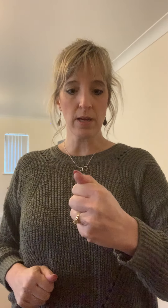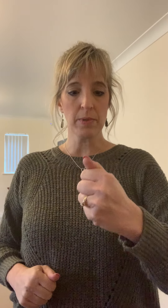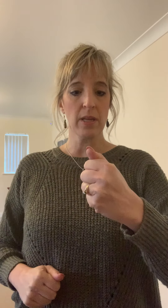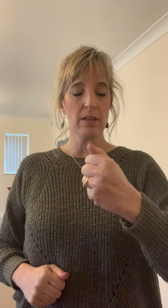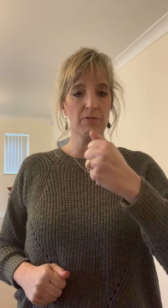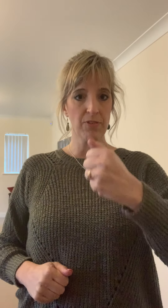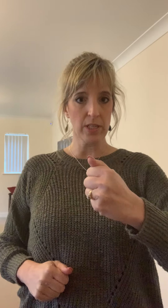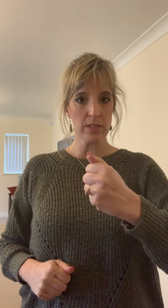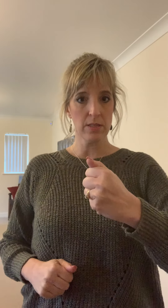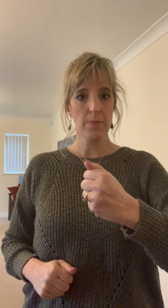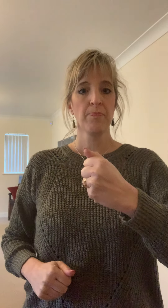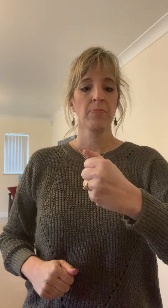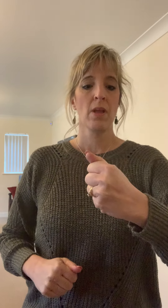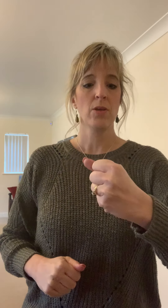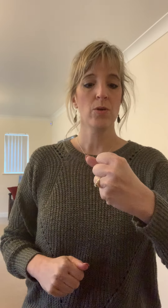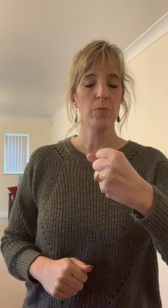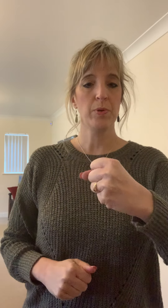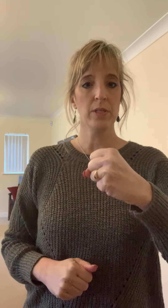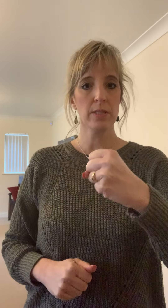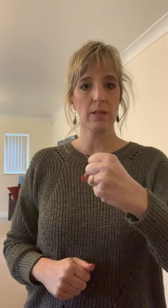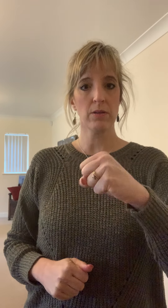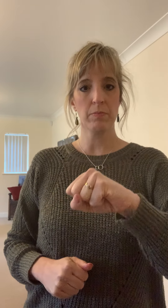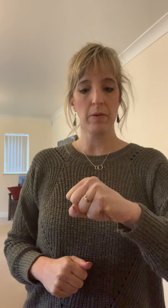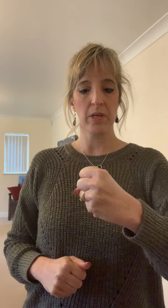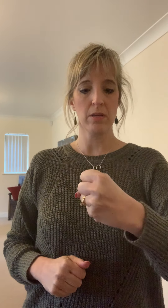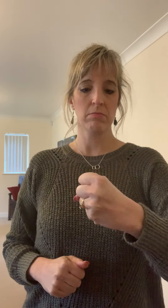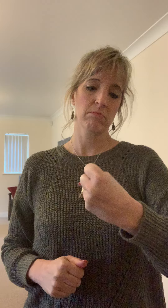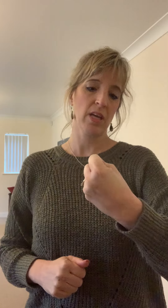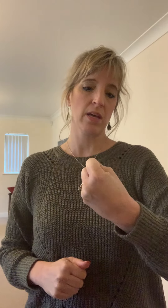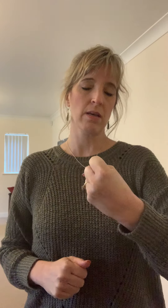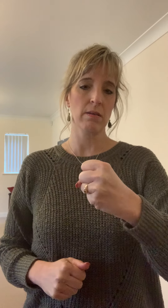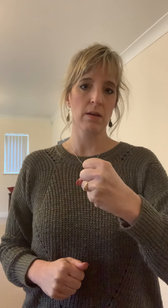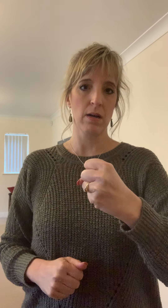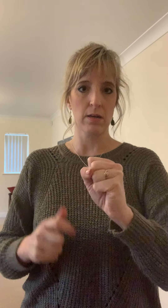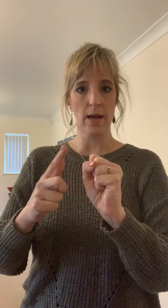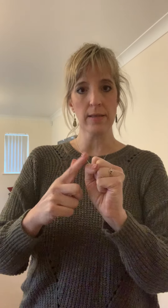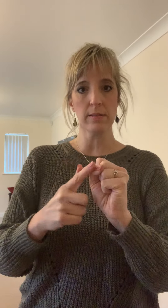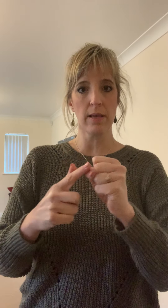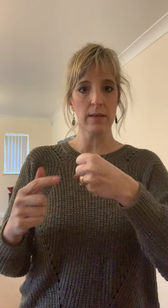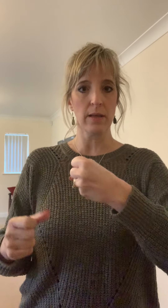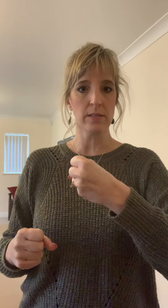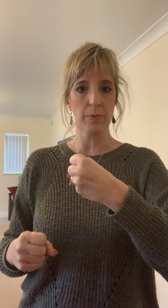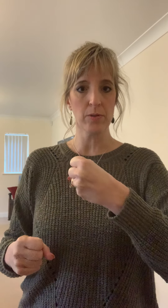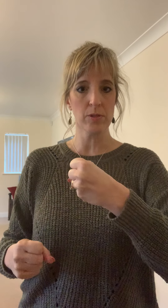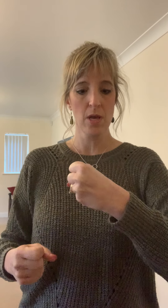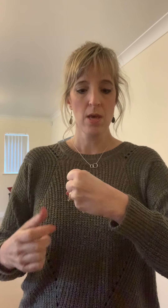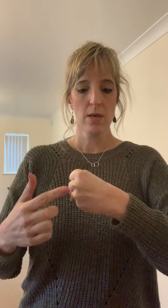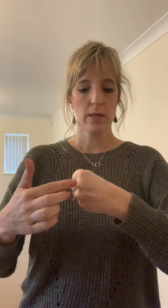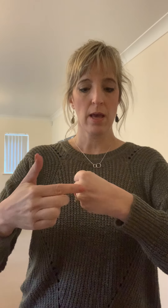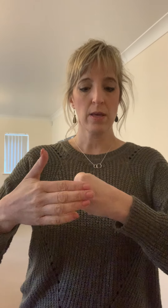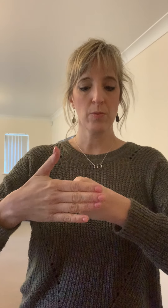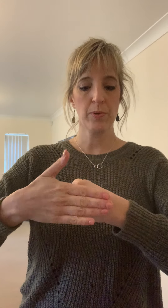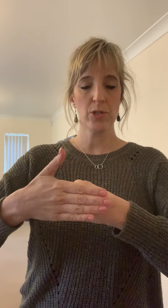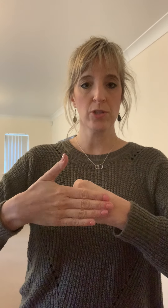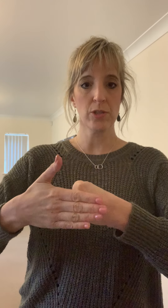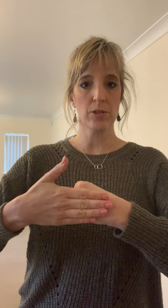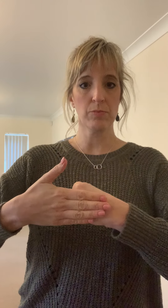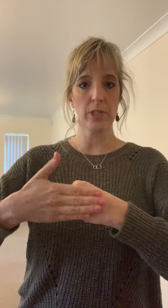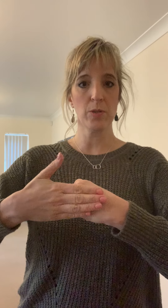non-dominant hand fist, you put it together maybe like a S hand, I suppose. Okay, you put your wrist